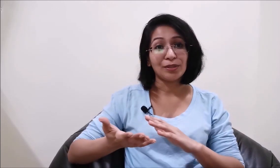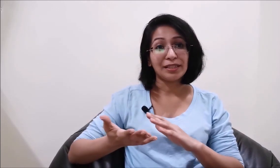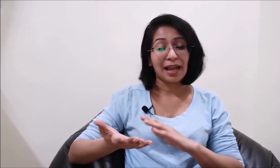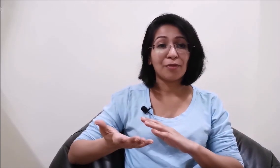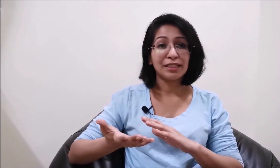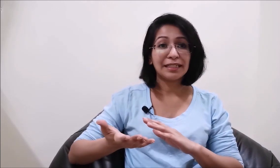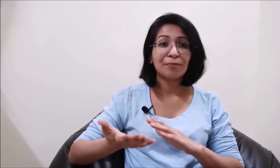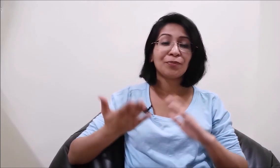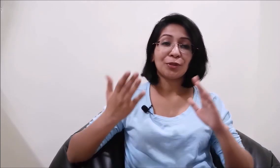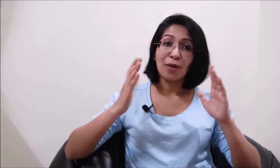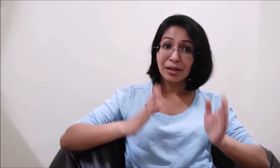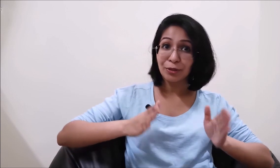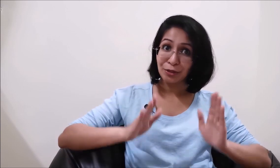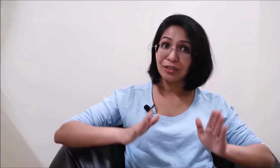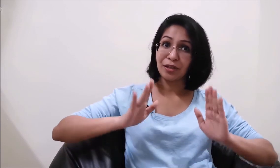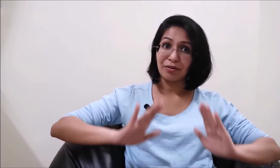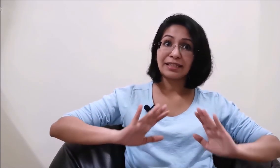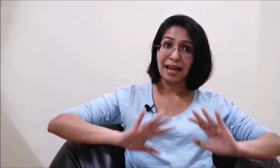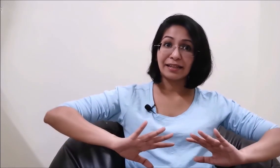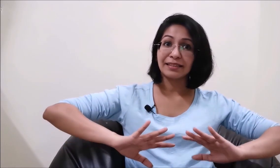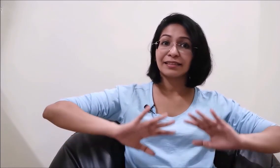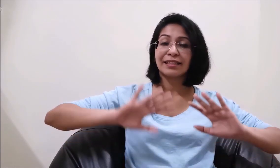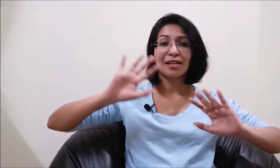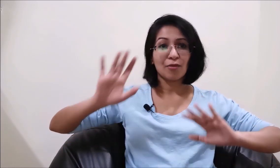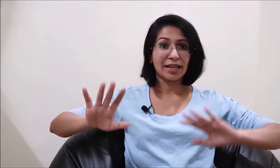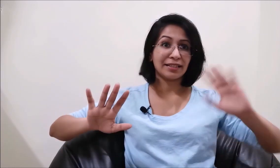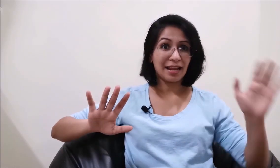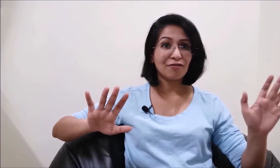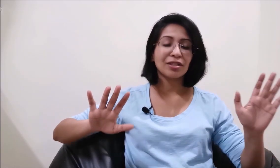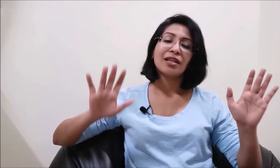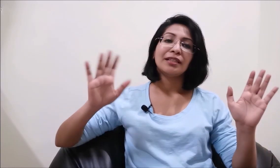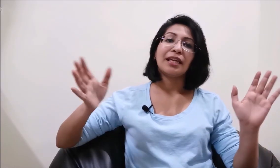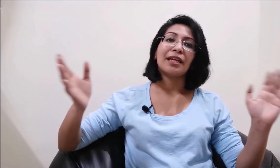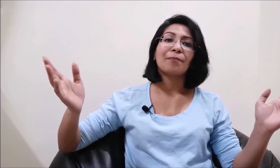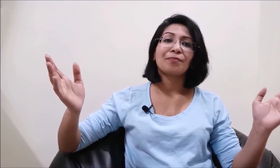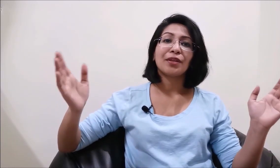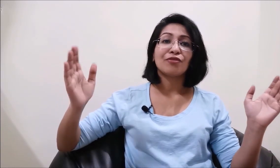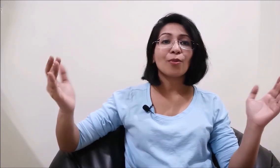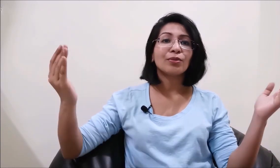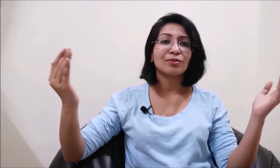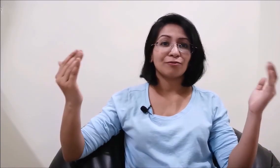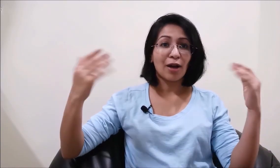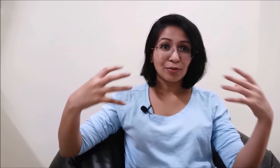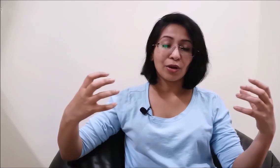the camera did. So while I was using the correct hands, right and left, the phone, while